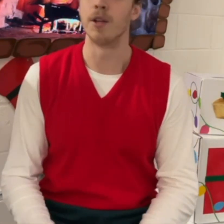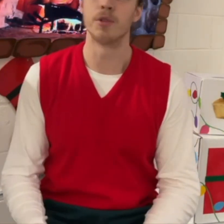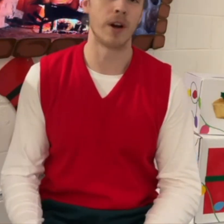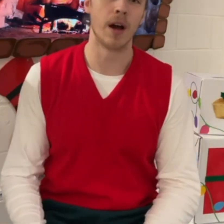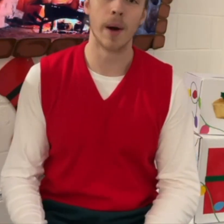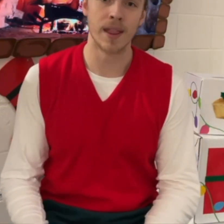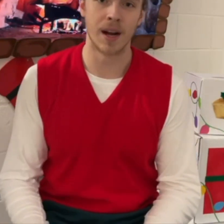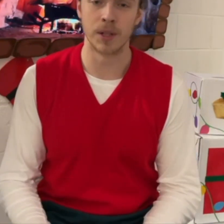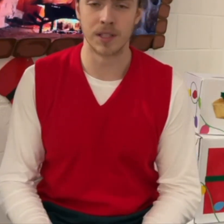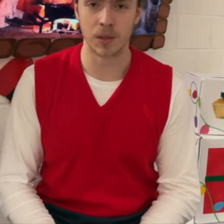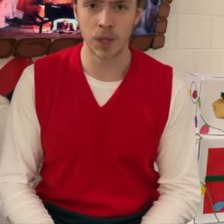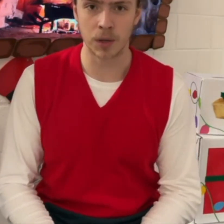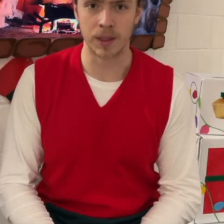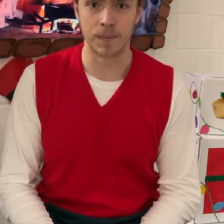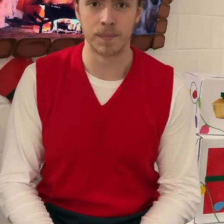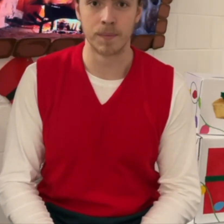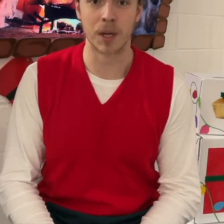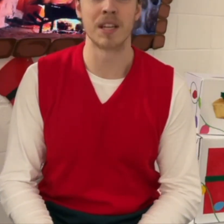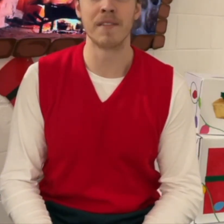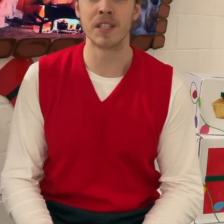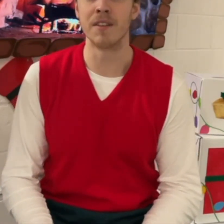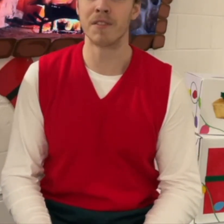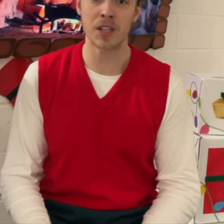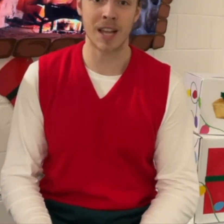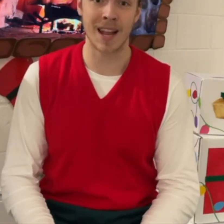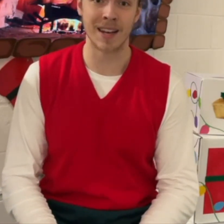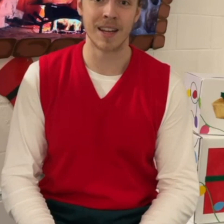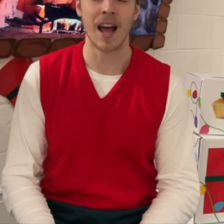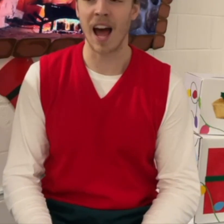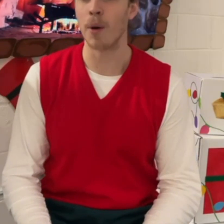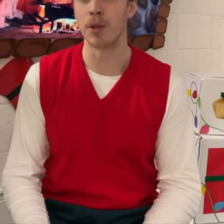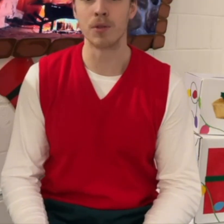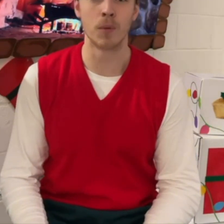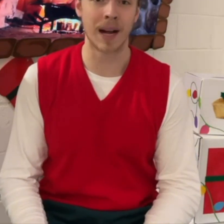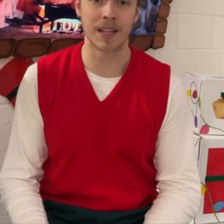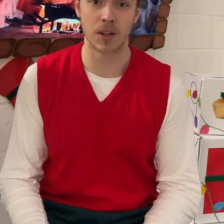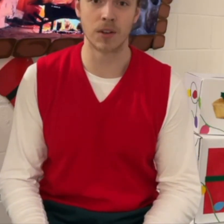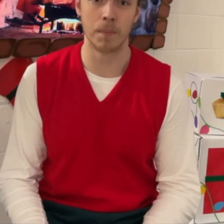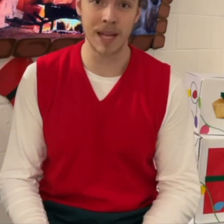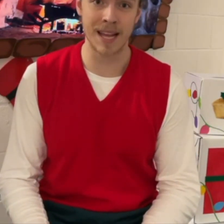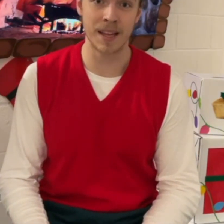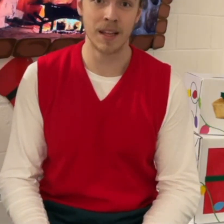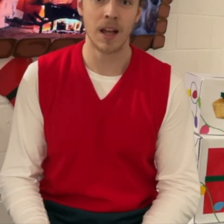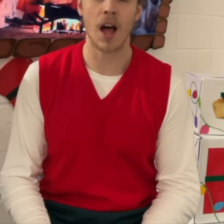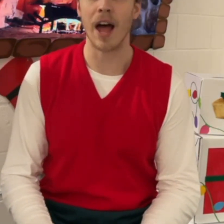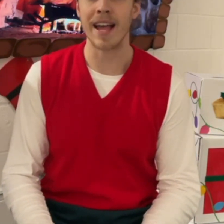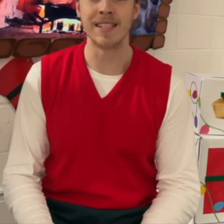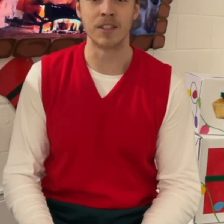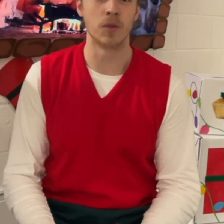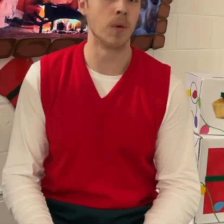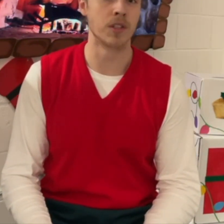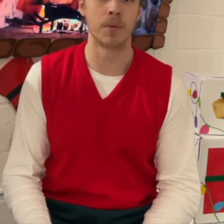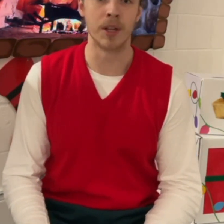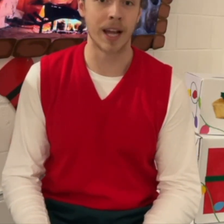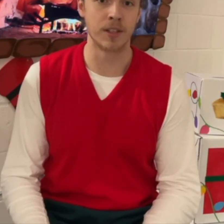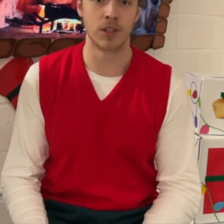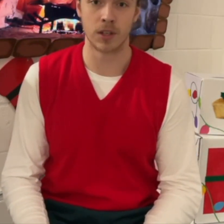straight away that I wanted to work with them because I've seen firsthand how useful Makaton can be at aiding someone's communication and